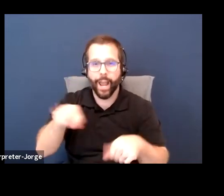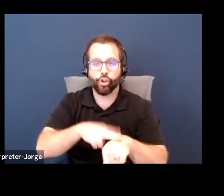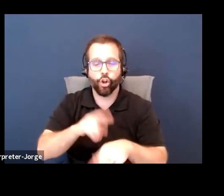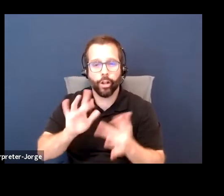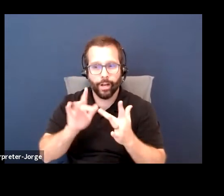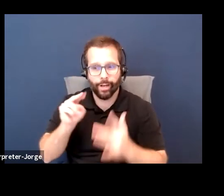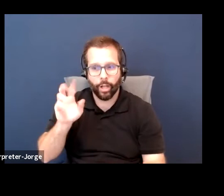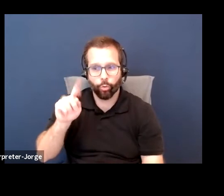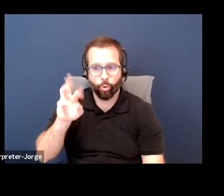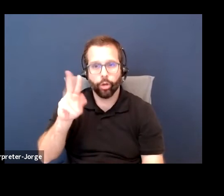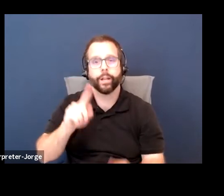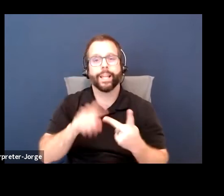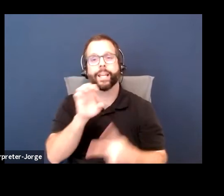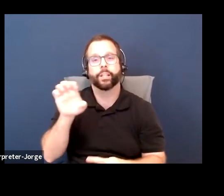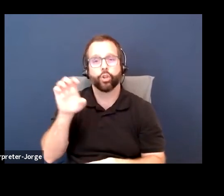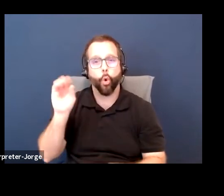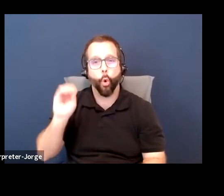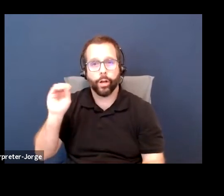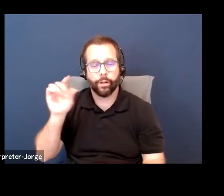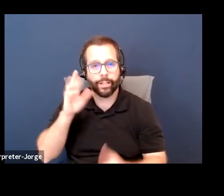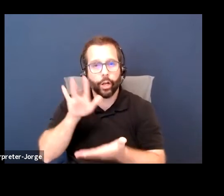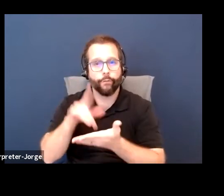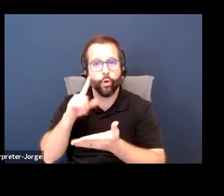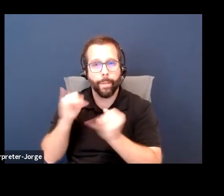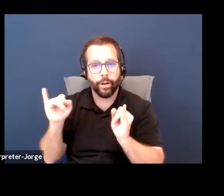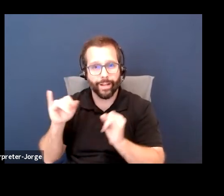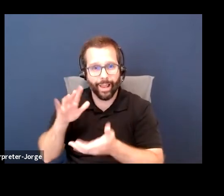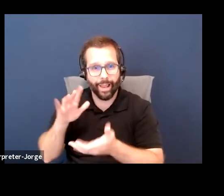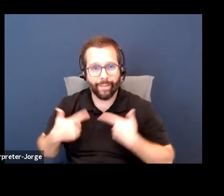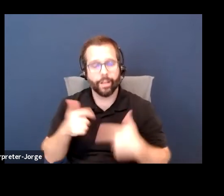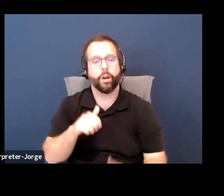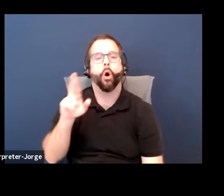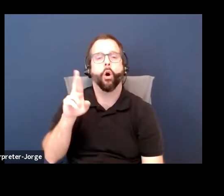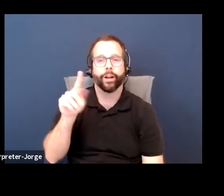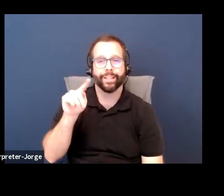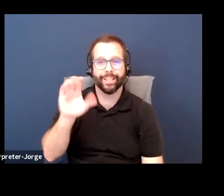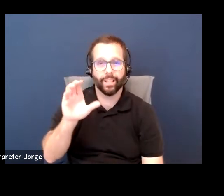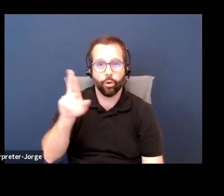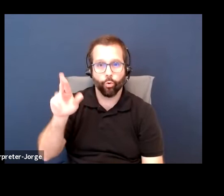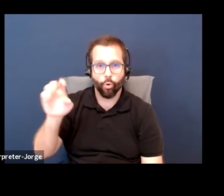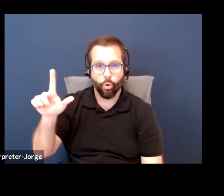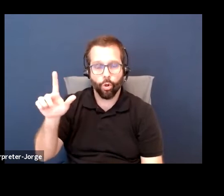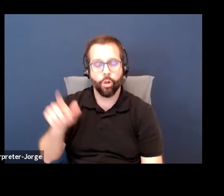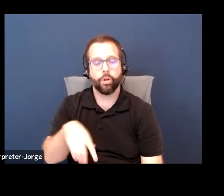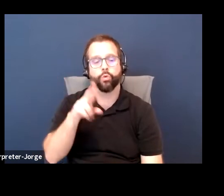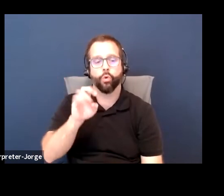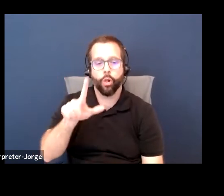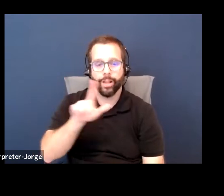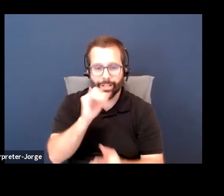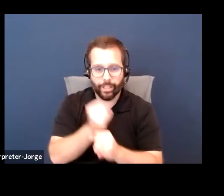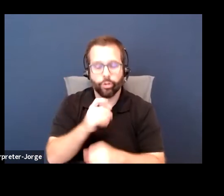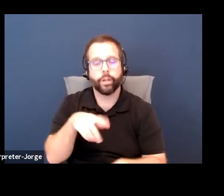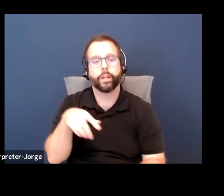Oregon Center for Independent Living, the RTC Rural, the Rural Institute, Q90, and SIL